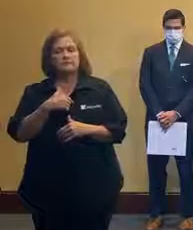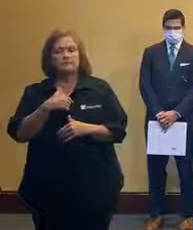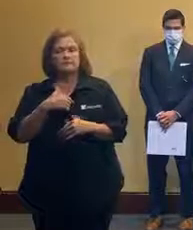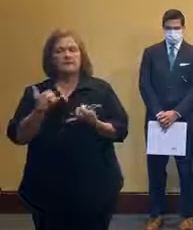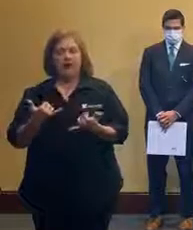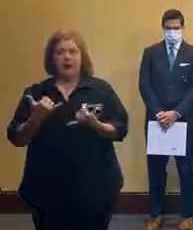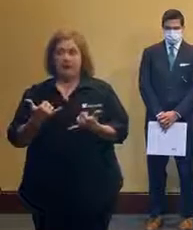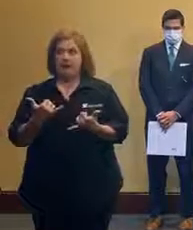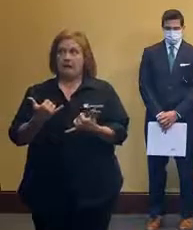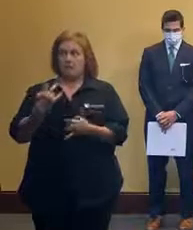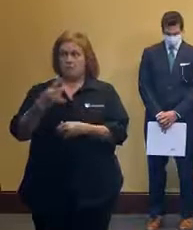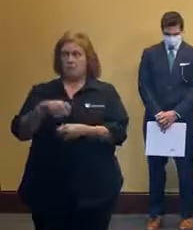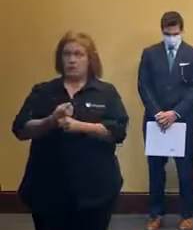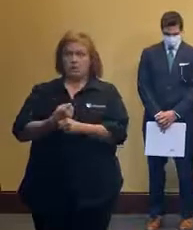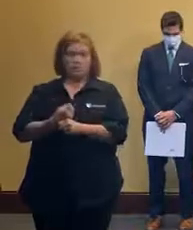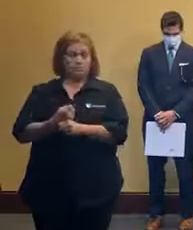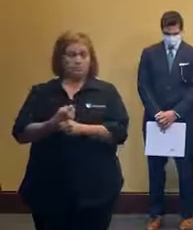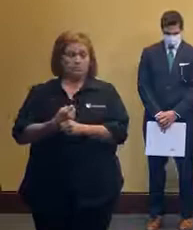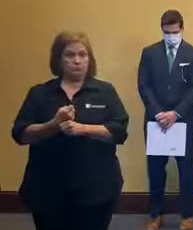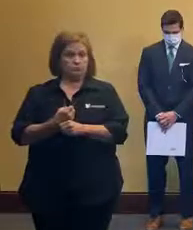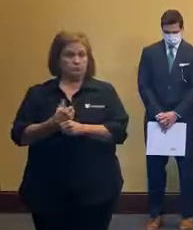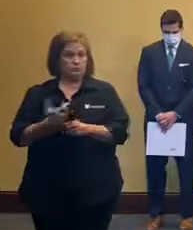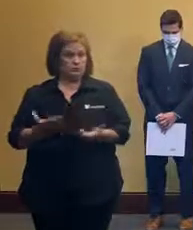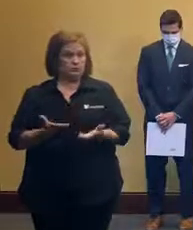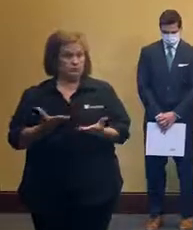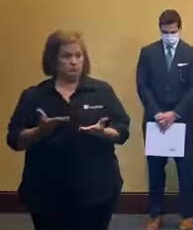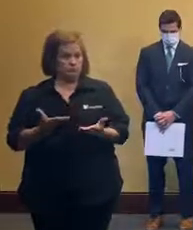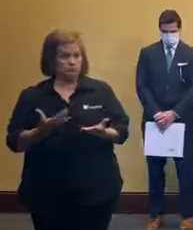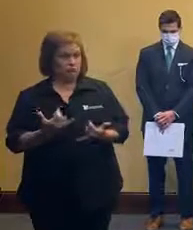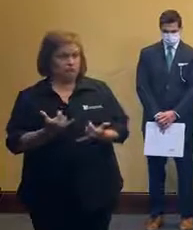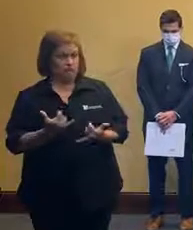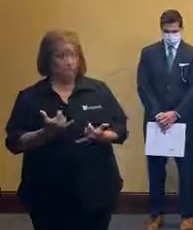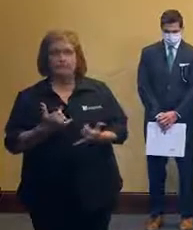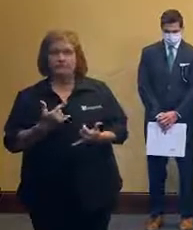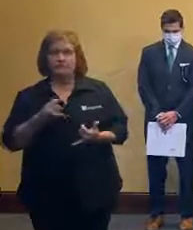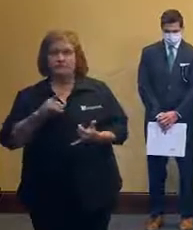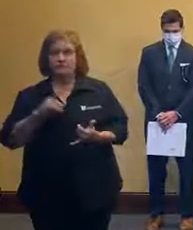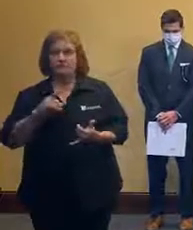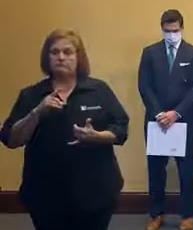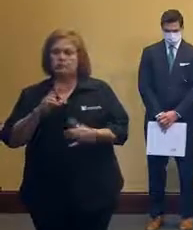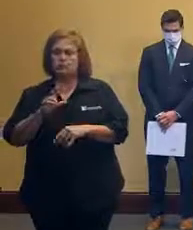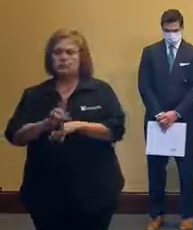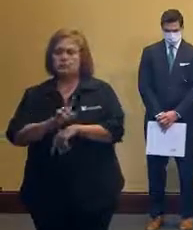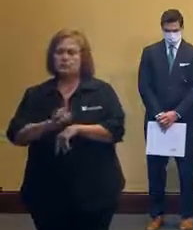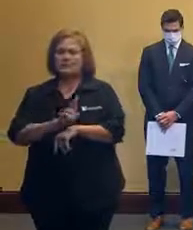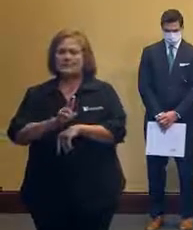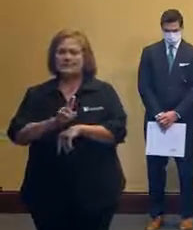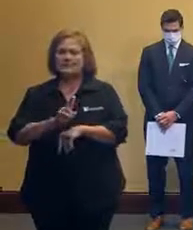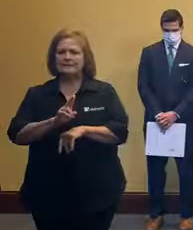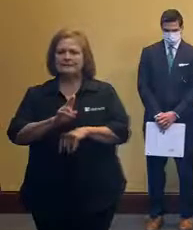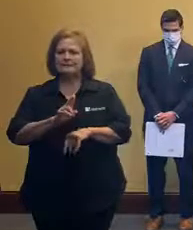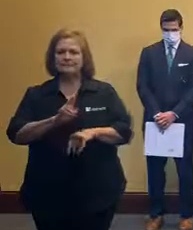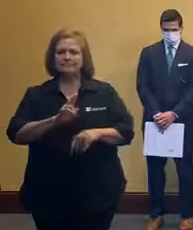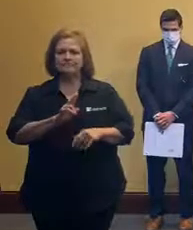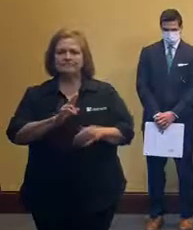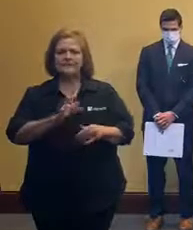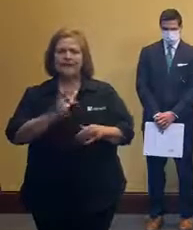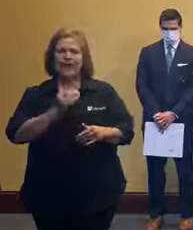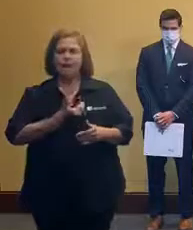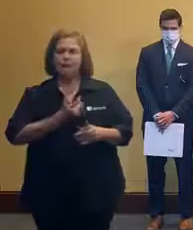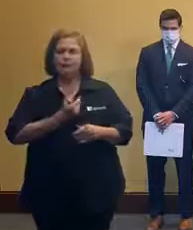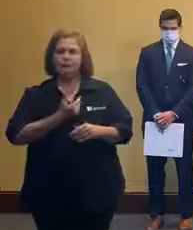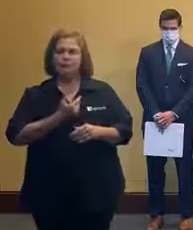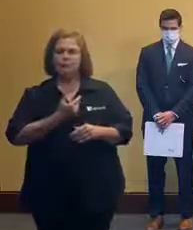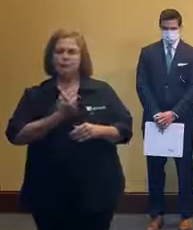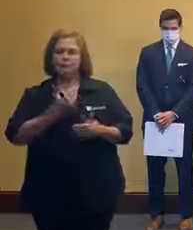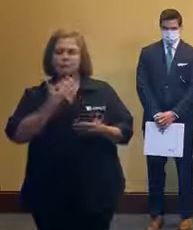years in our administration, but even taking the very focus of using zero-based budgeting practices,